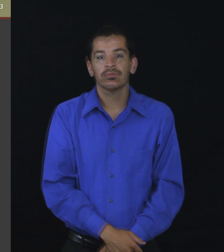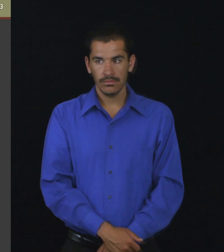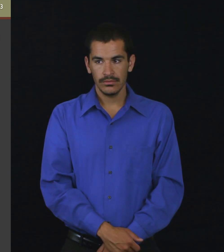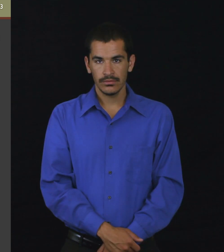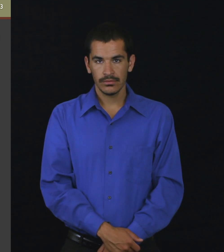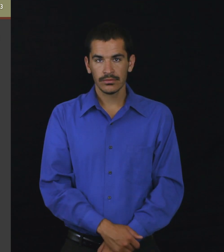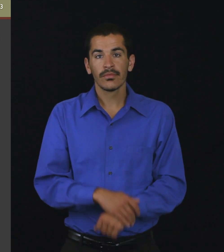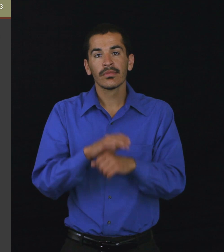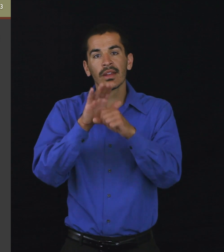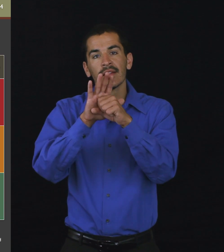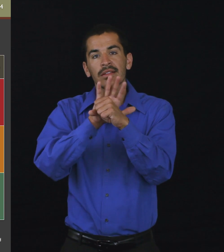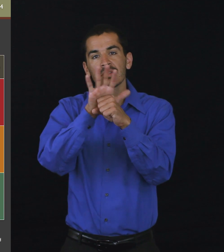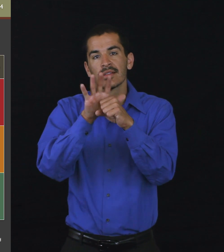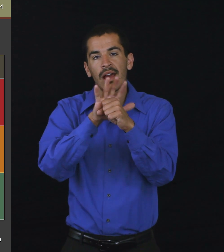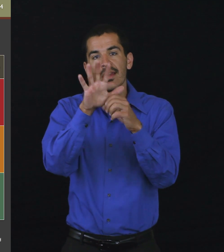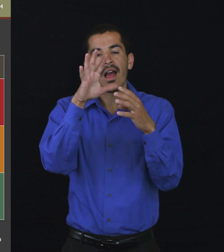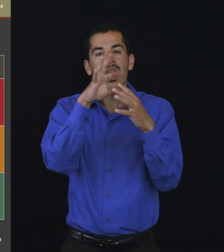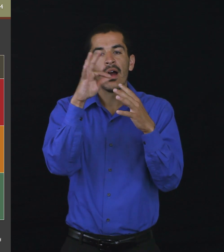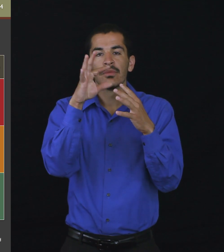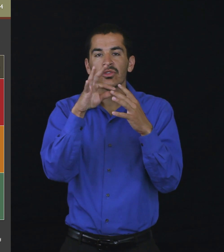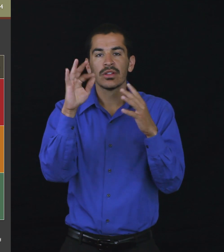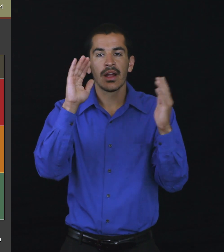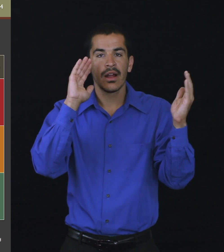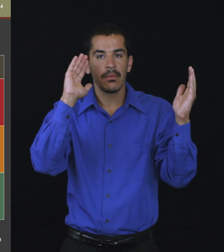Site option comparison.